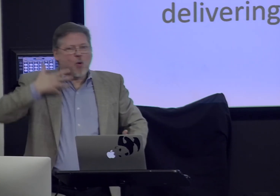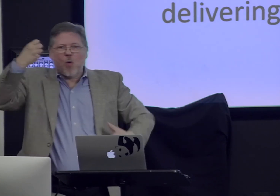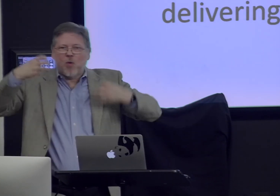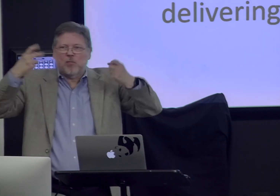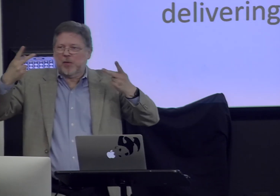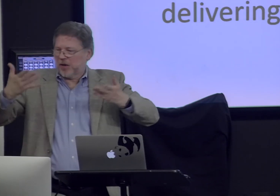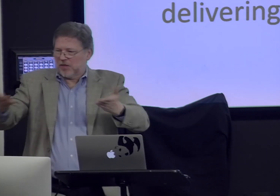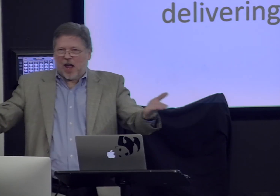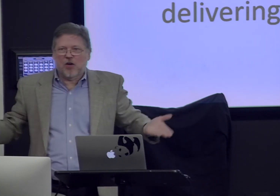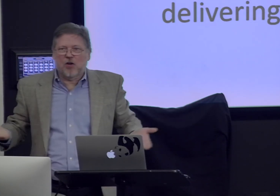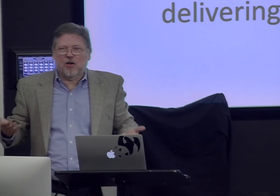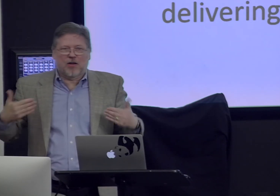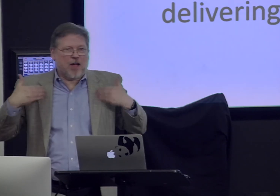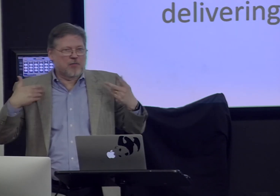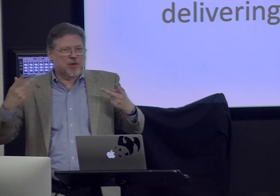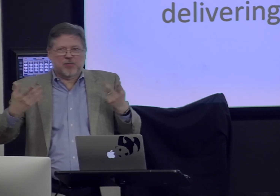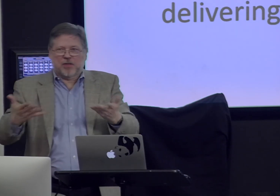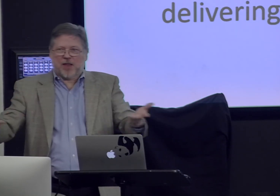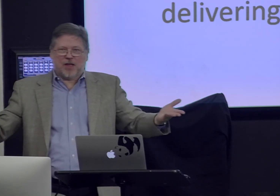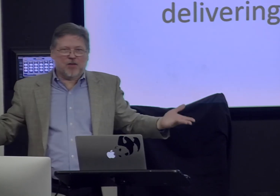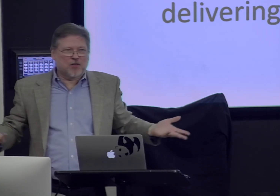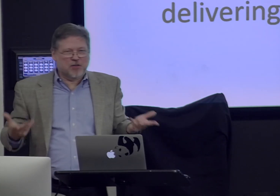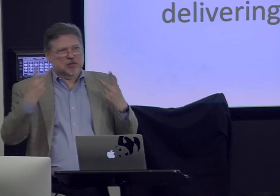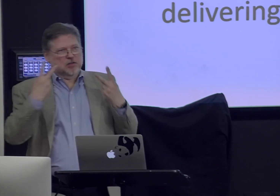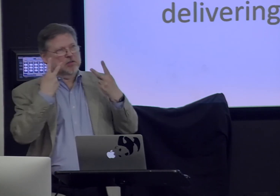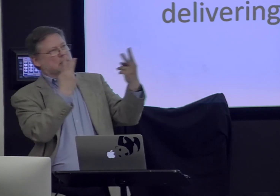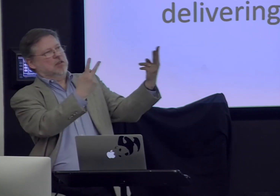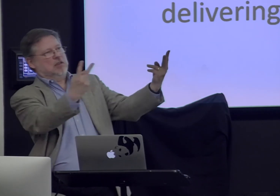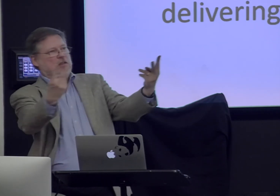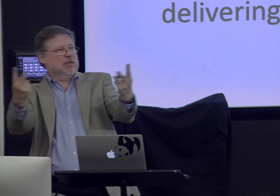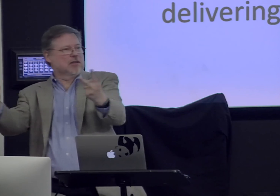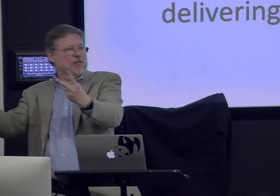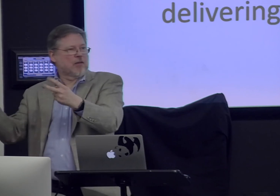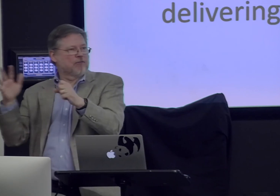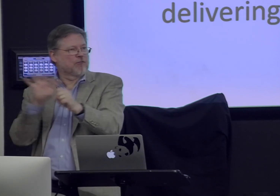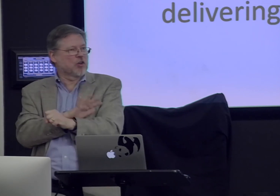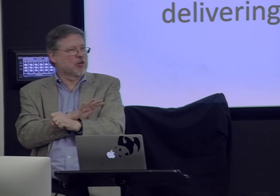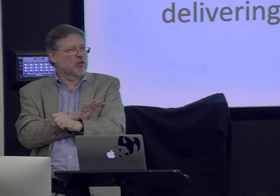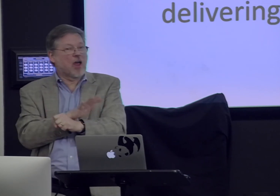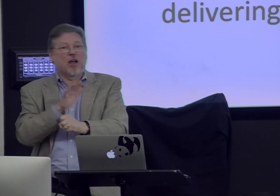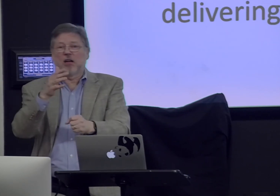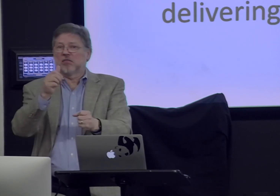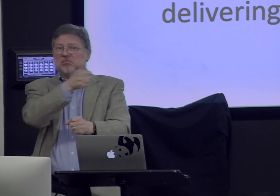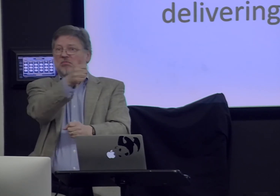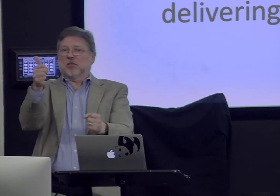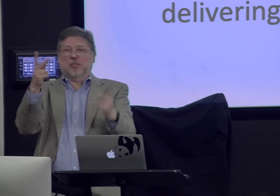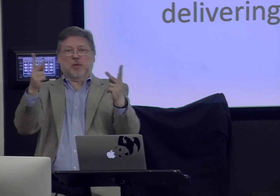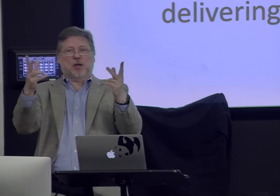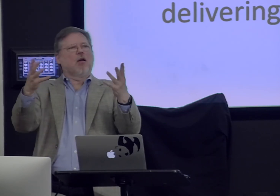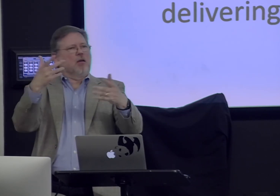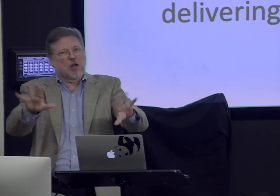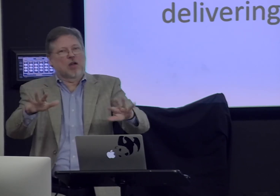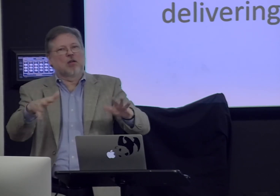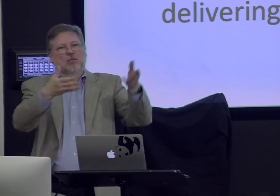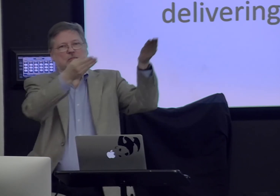scope of all that ASL is and our community, including different generations, so that we're not